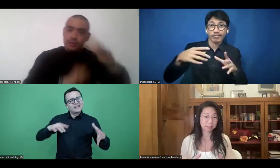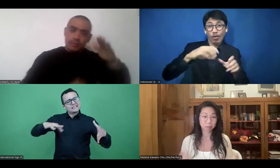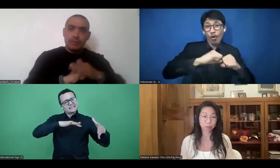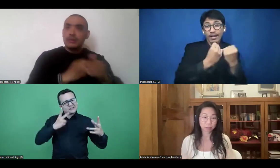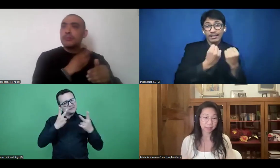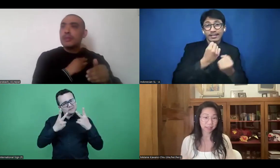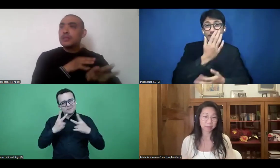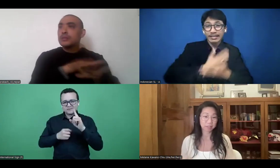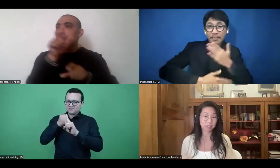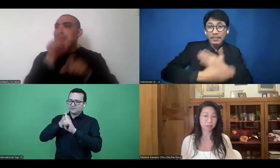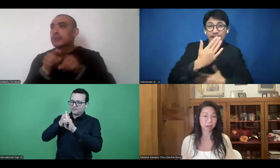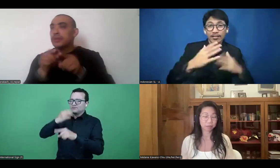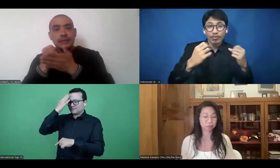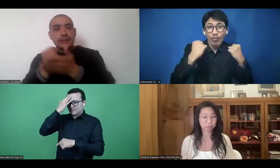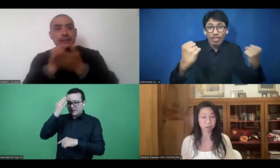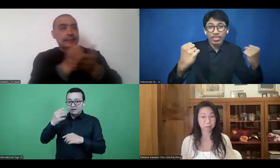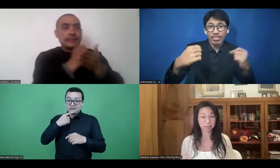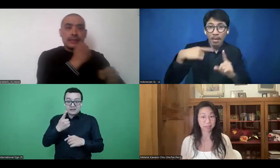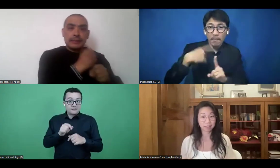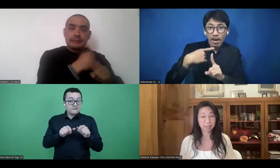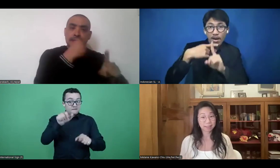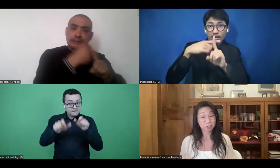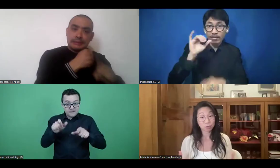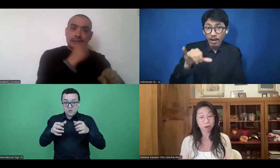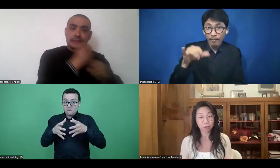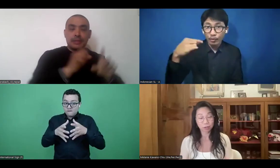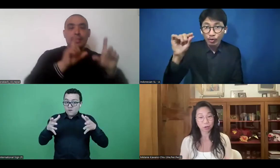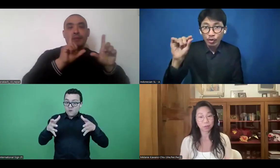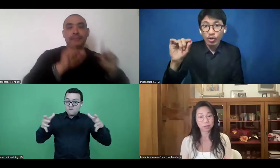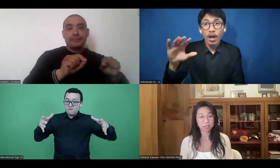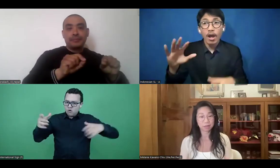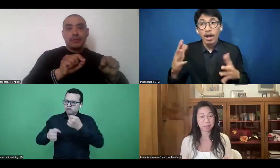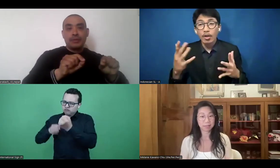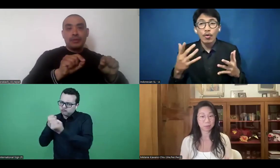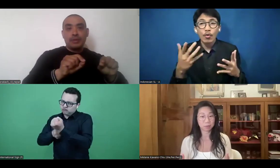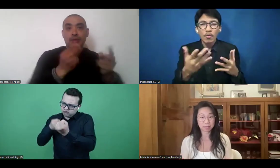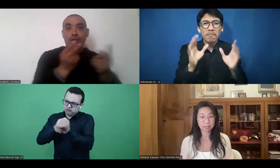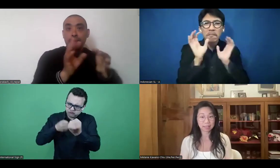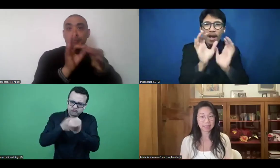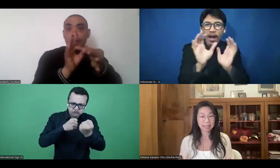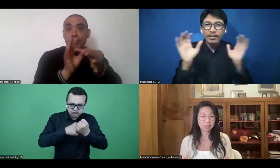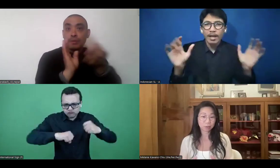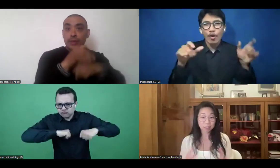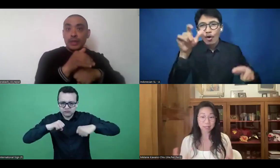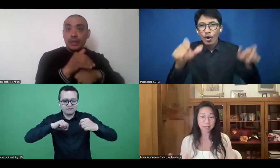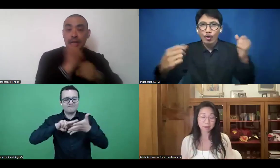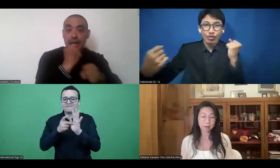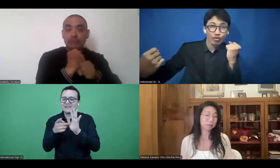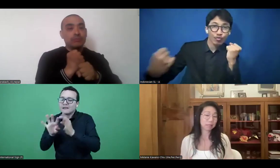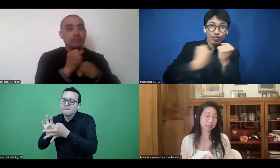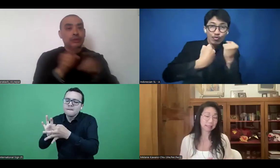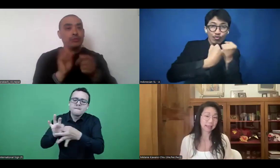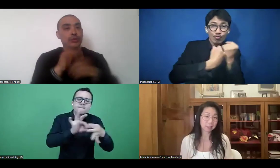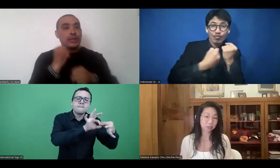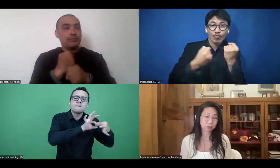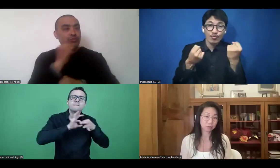have supporting a particular effort or topic, the stronger your coalition base will be. And so if we think about